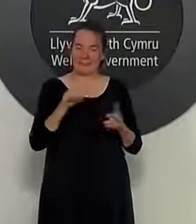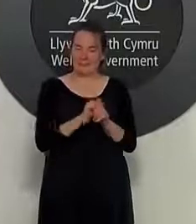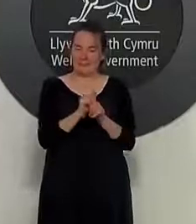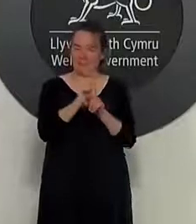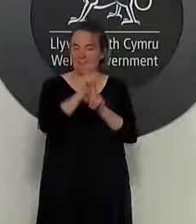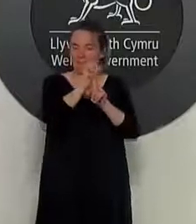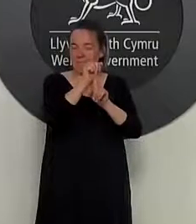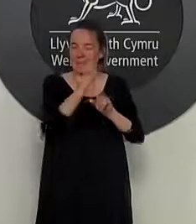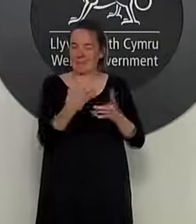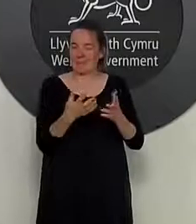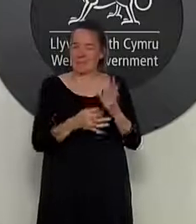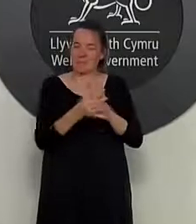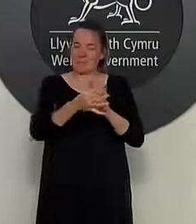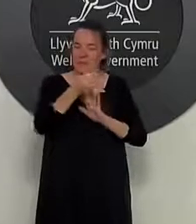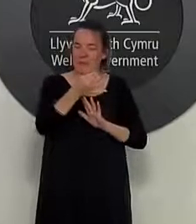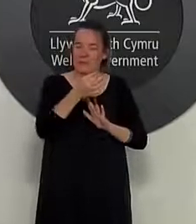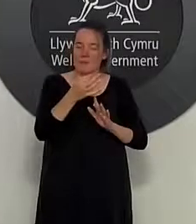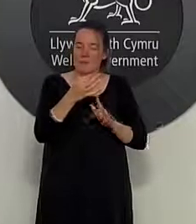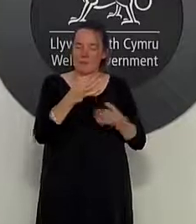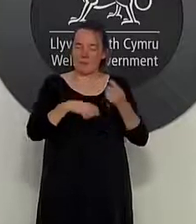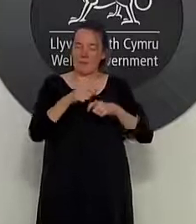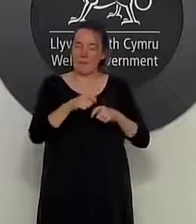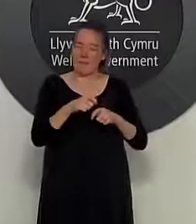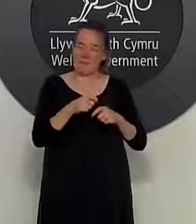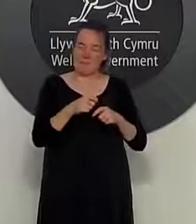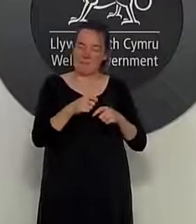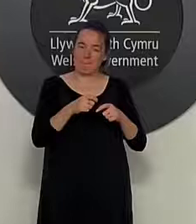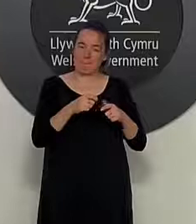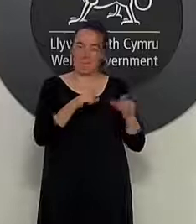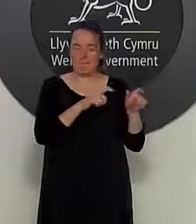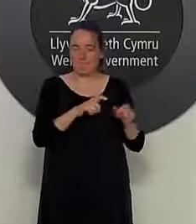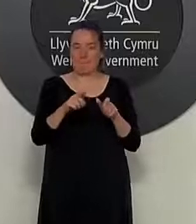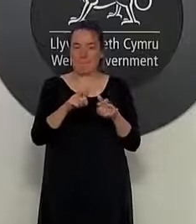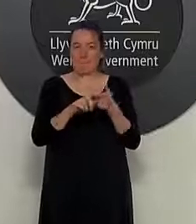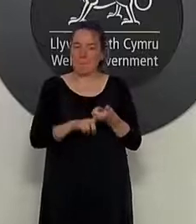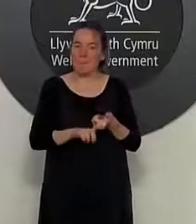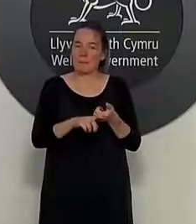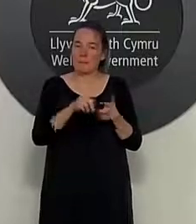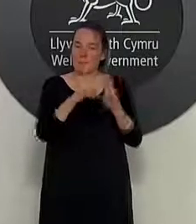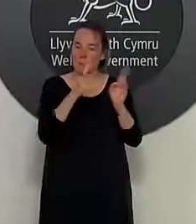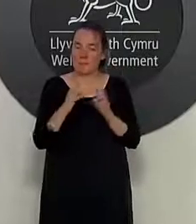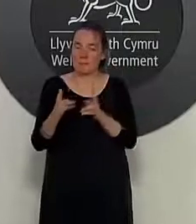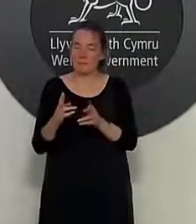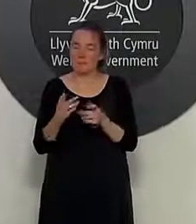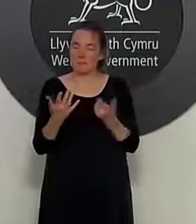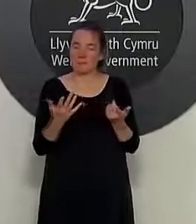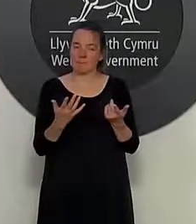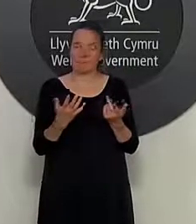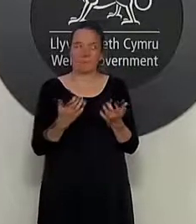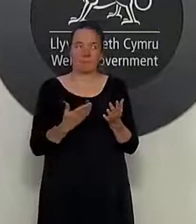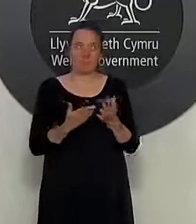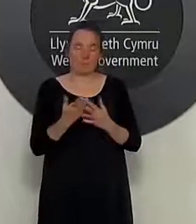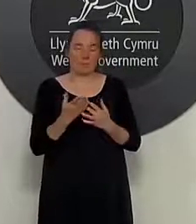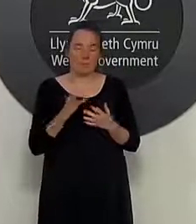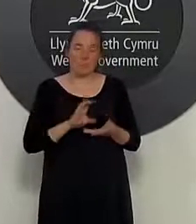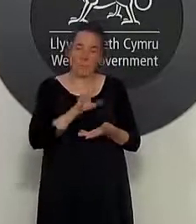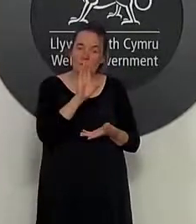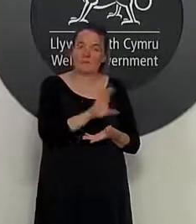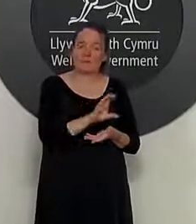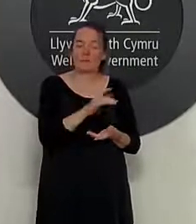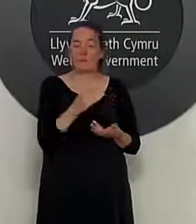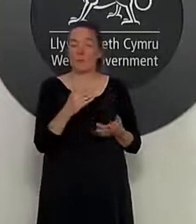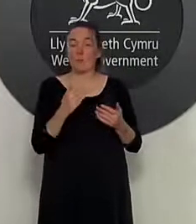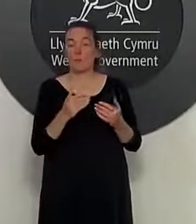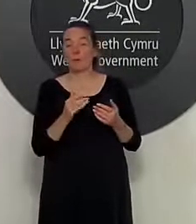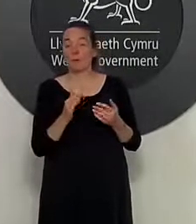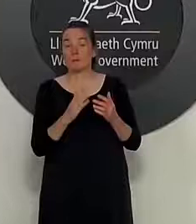make them permanent homes for local people, nearly 100 homes as a result of that investment being